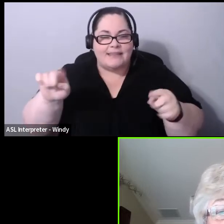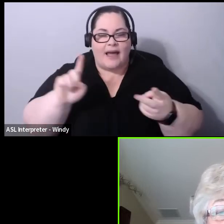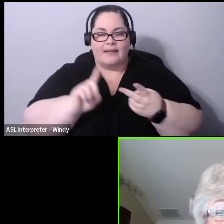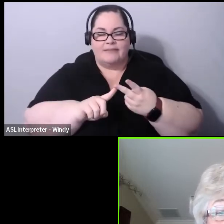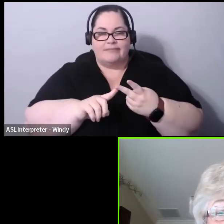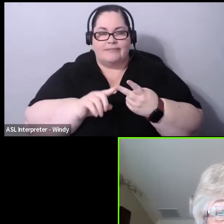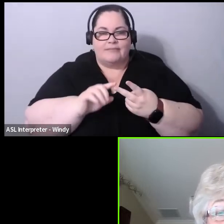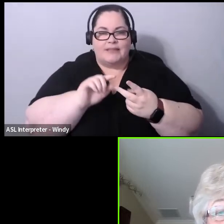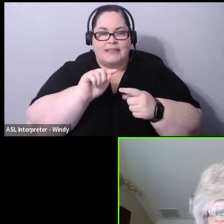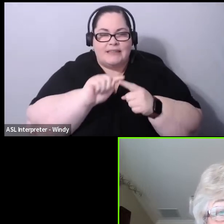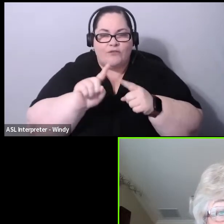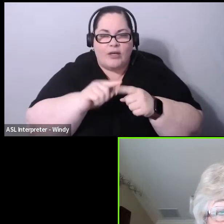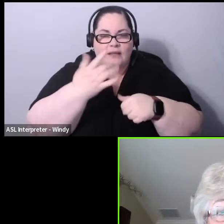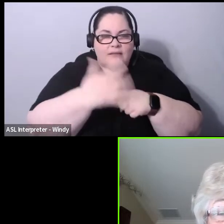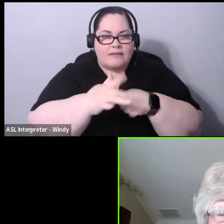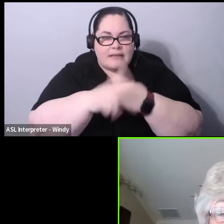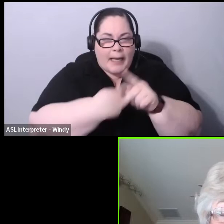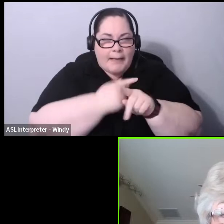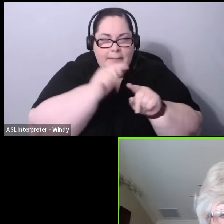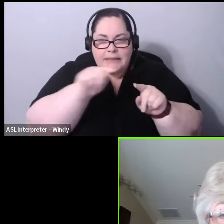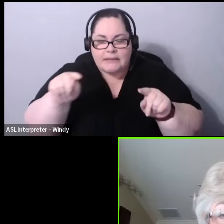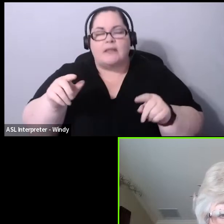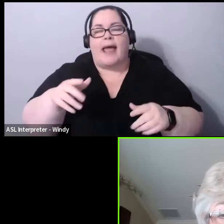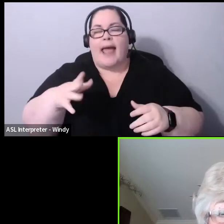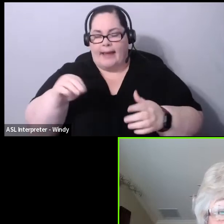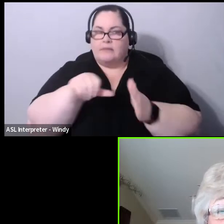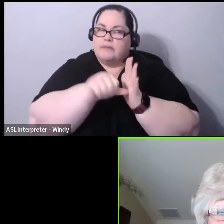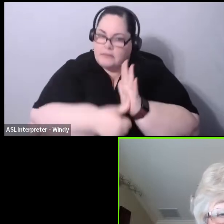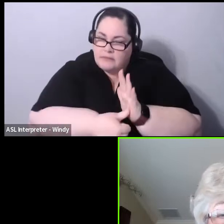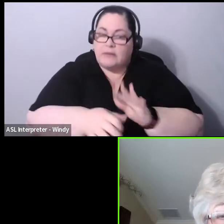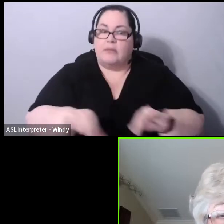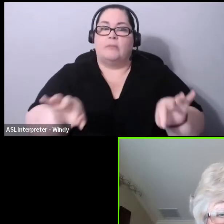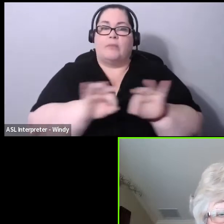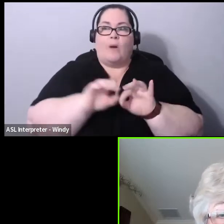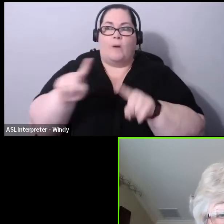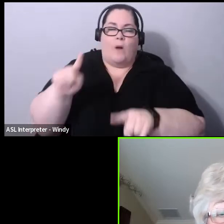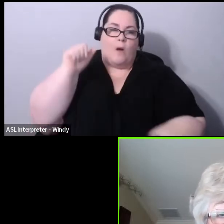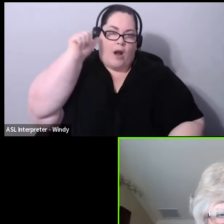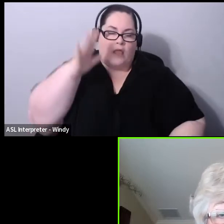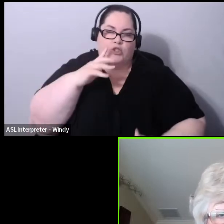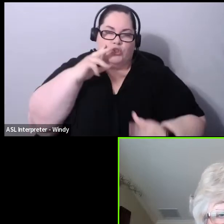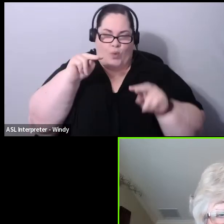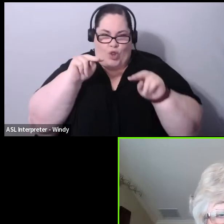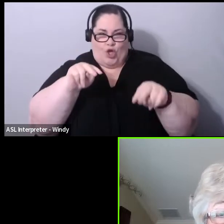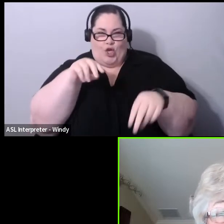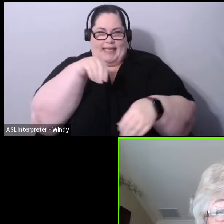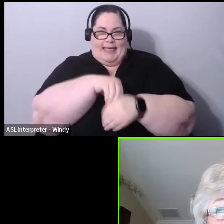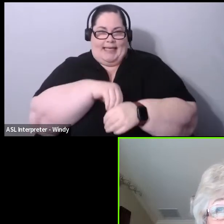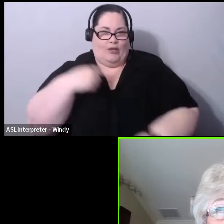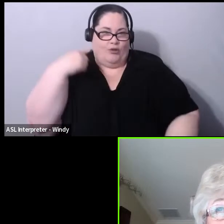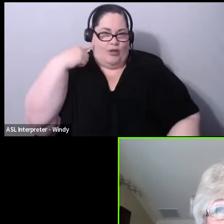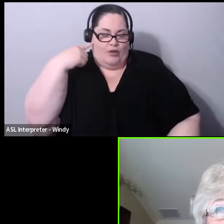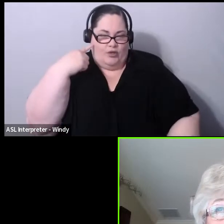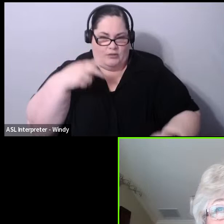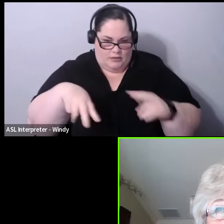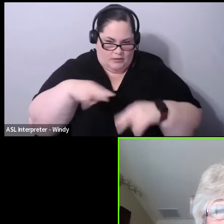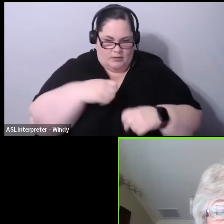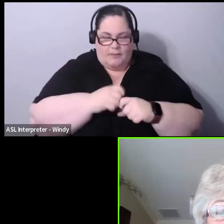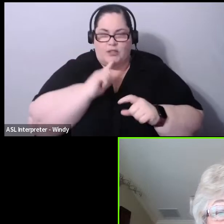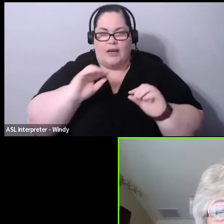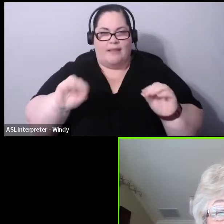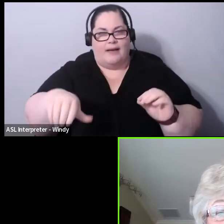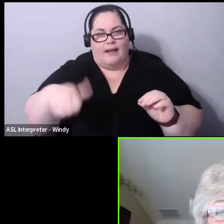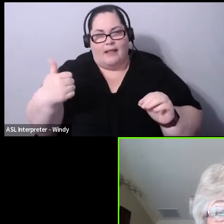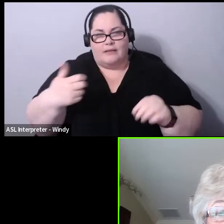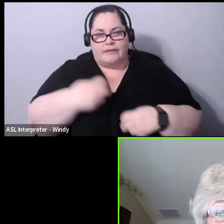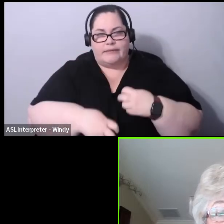reiterated what you said, that we need to have our ears looked at to make sure nothing else is going on. But it's